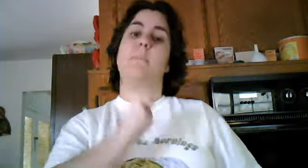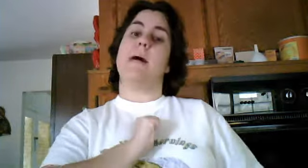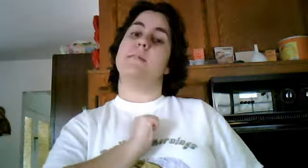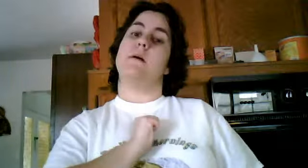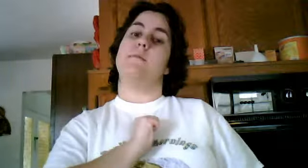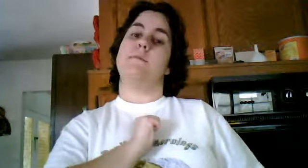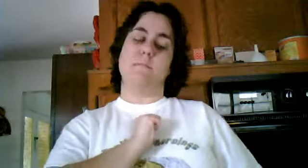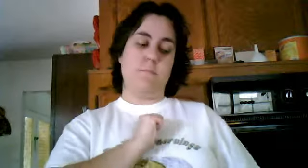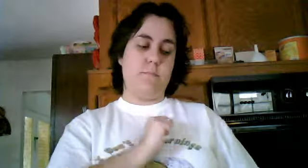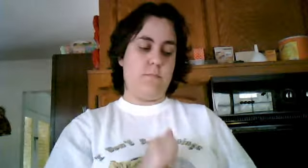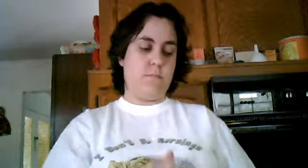Myself.